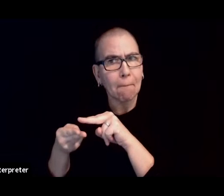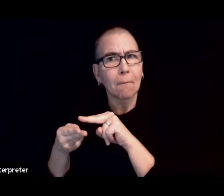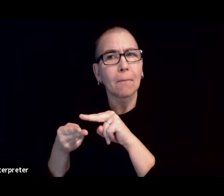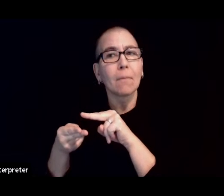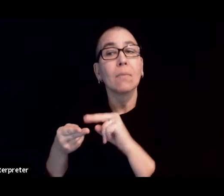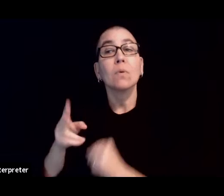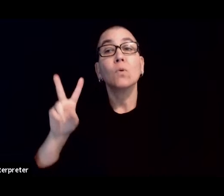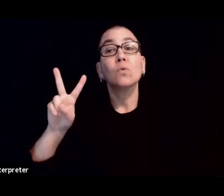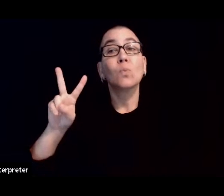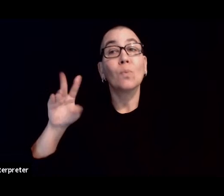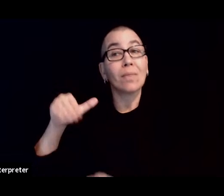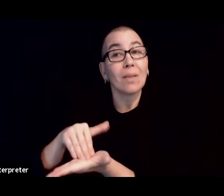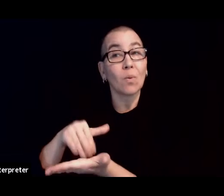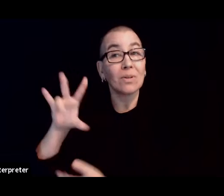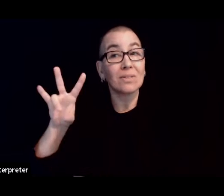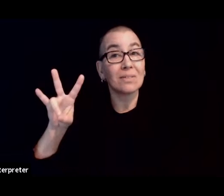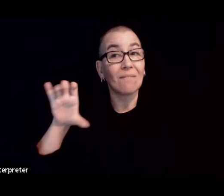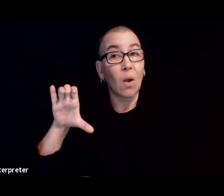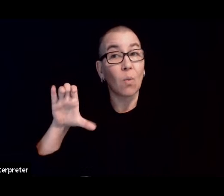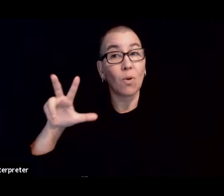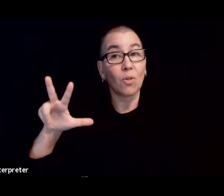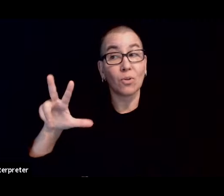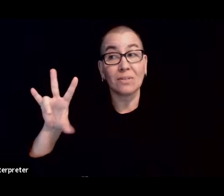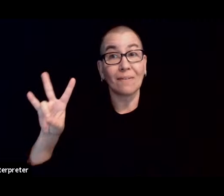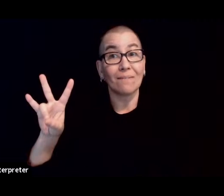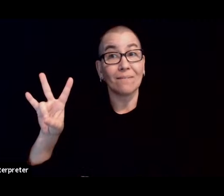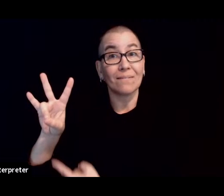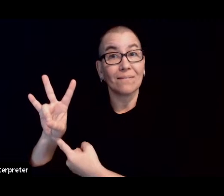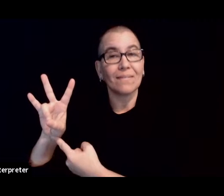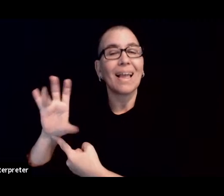2,737 cases today on a volume of